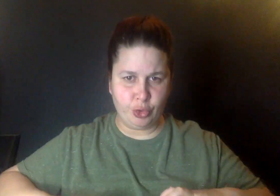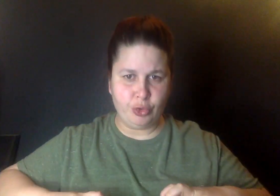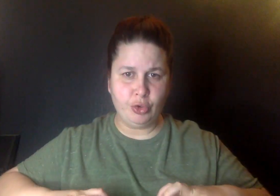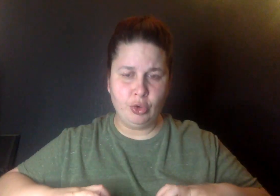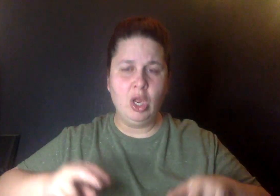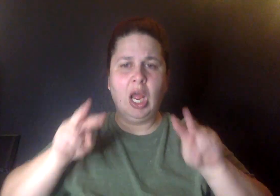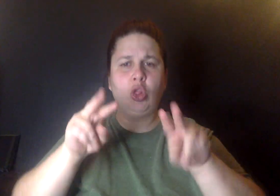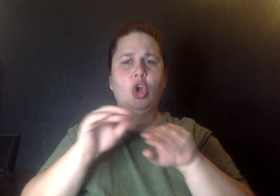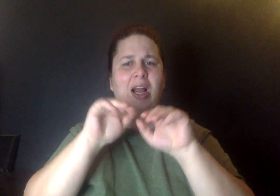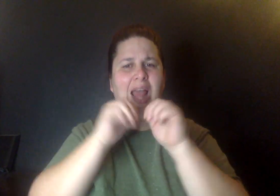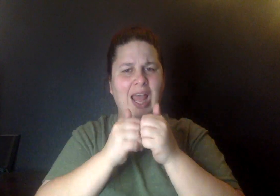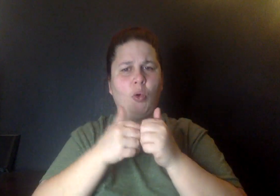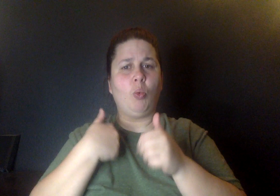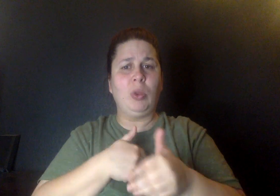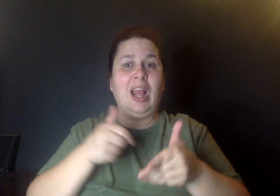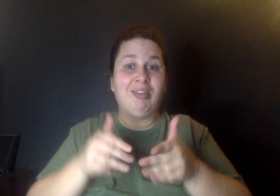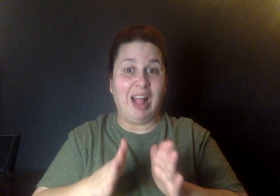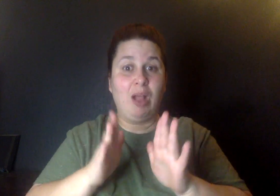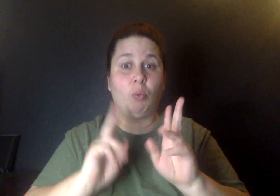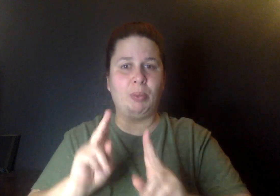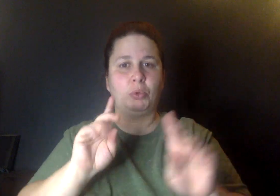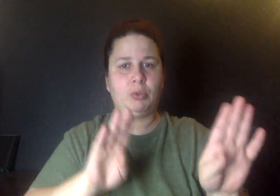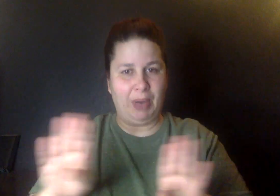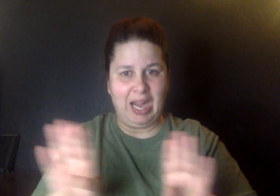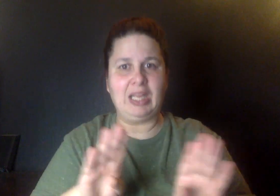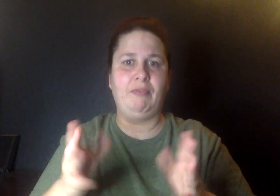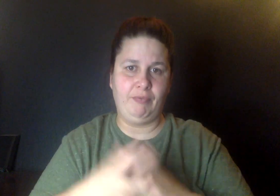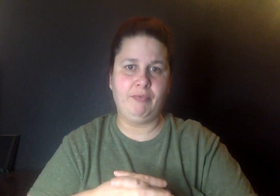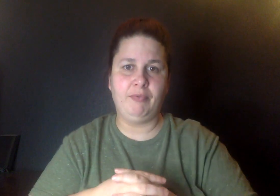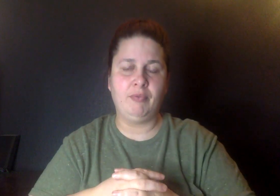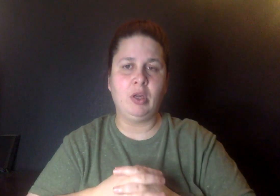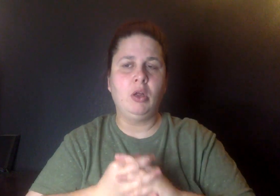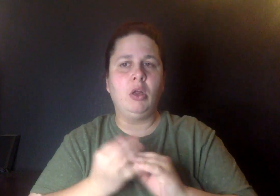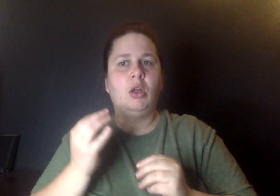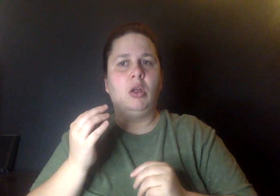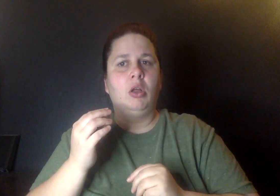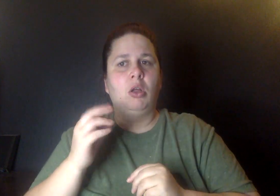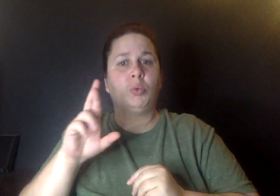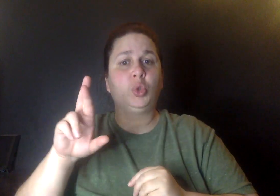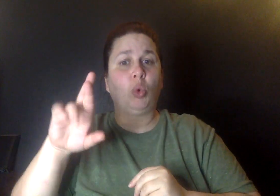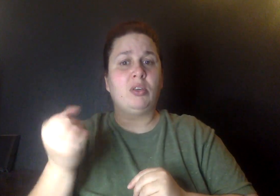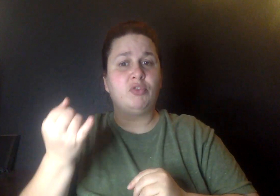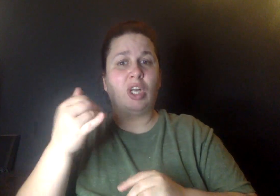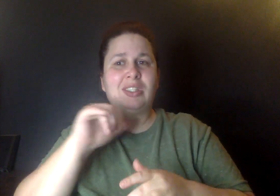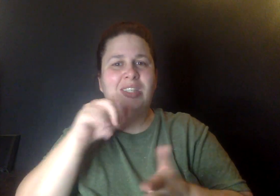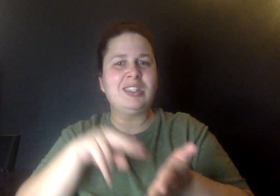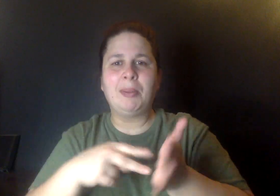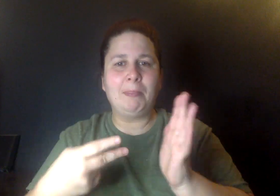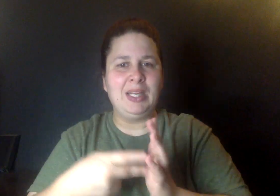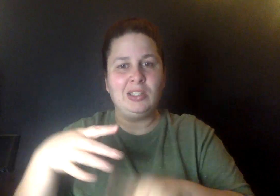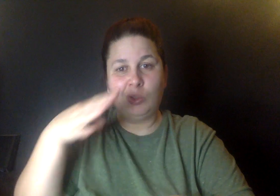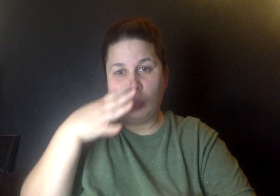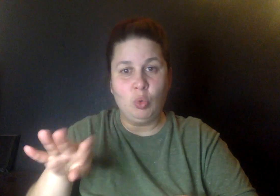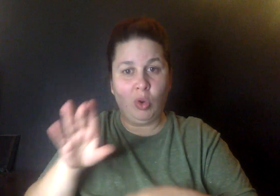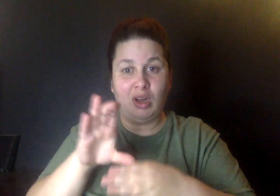and learn how we allow people to behave. Which words of justice does it mean to ignore